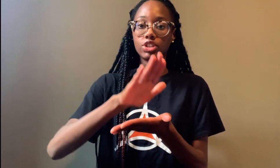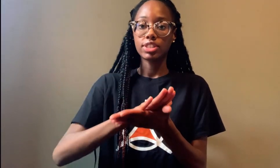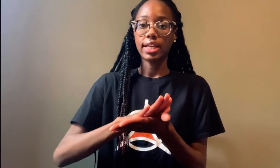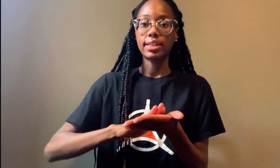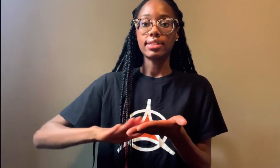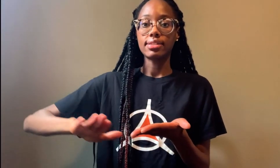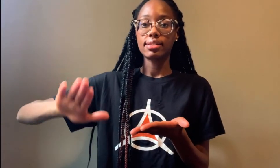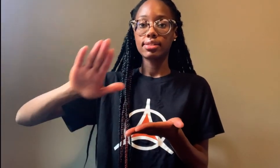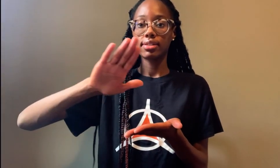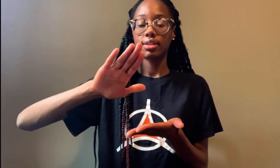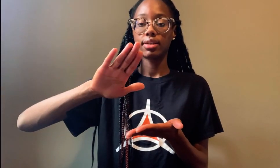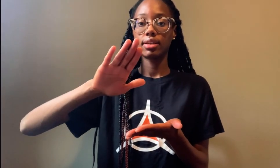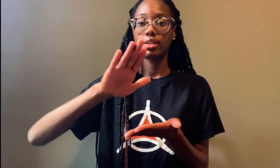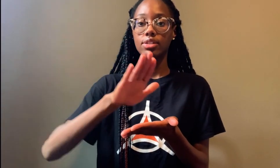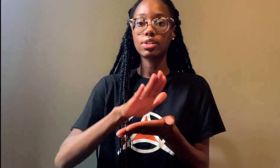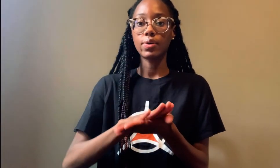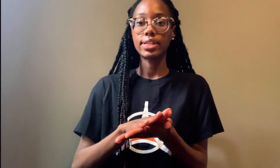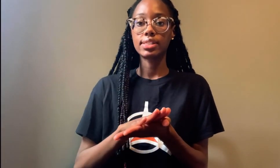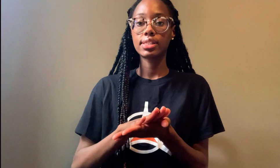just like this. So it's